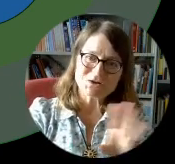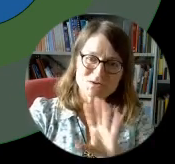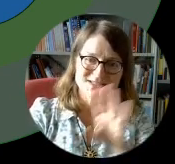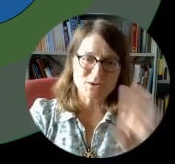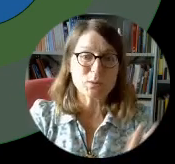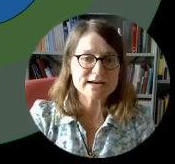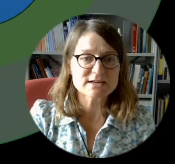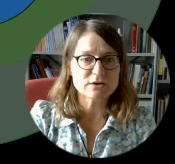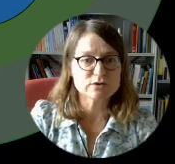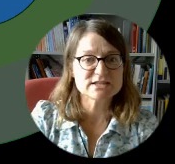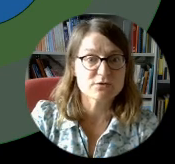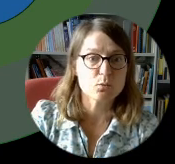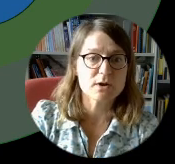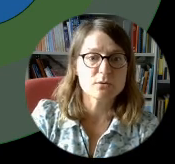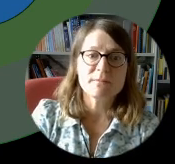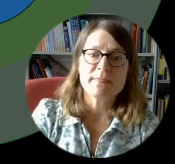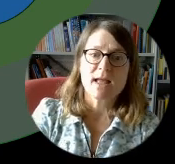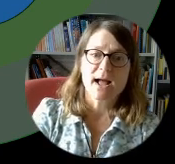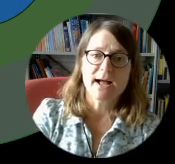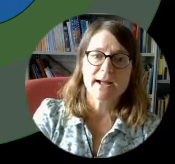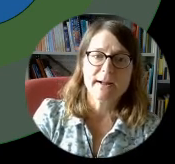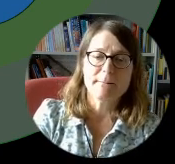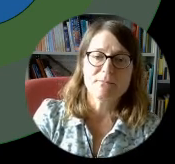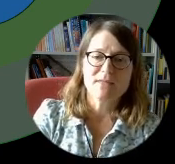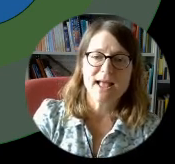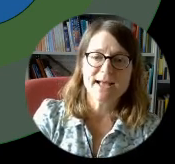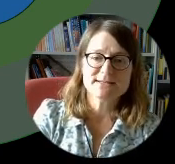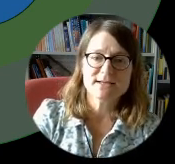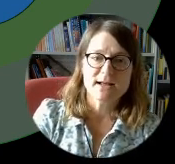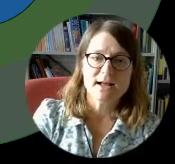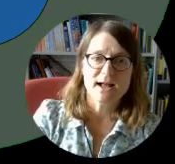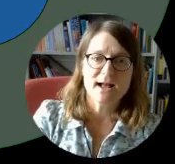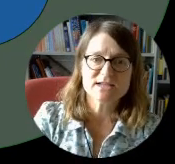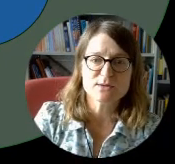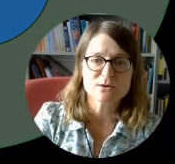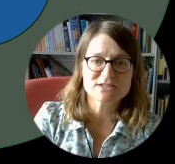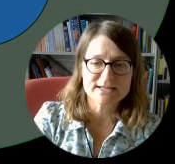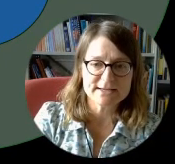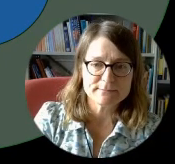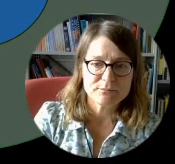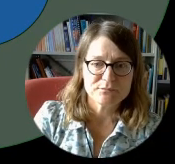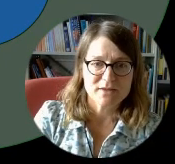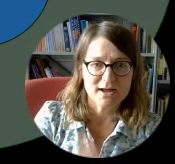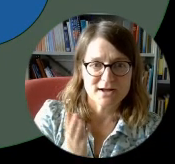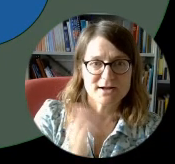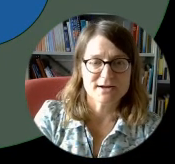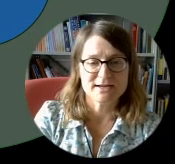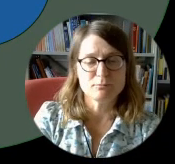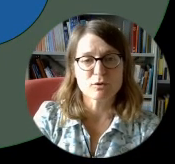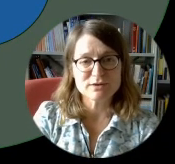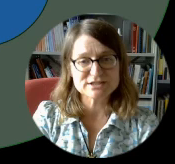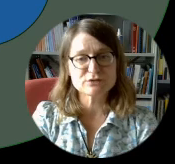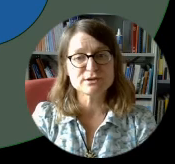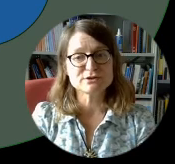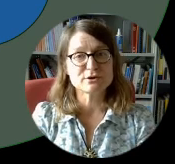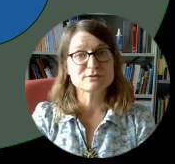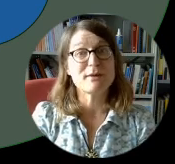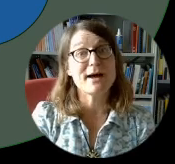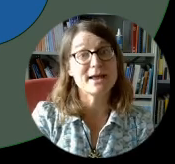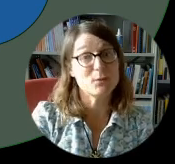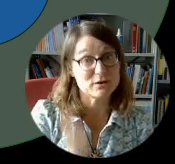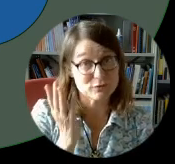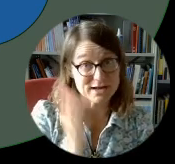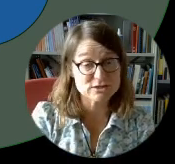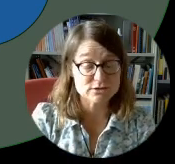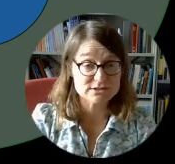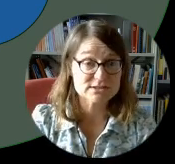Western countries, in weird countries, if you will. And as we could see in more recent research